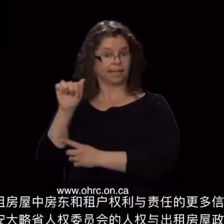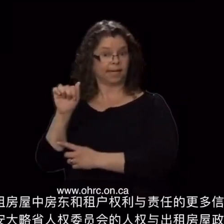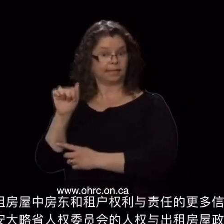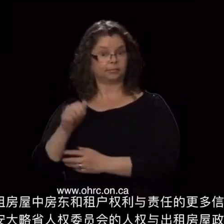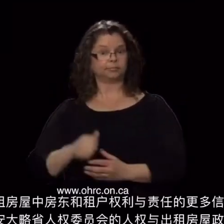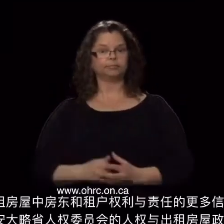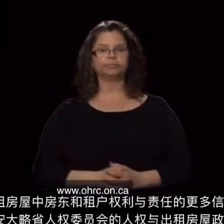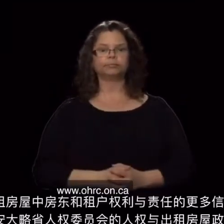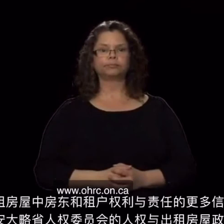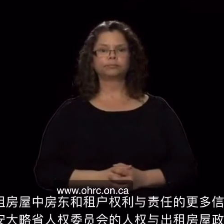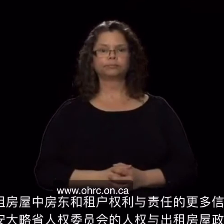www.ohrc.on.ca.